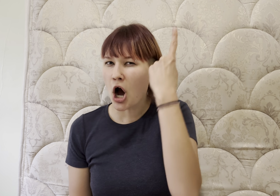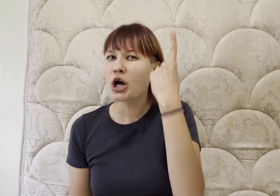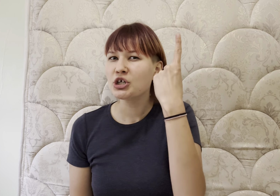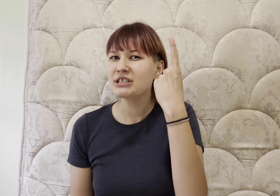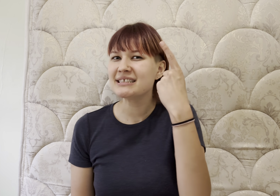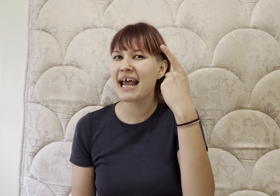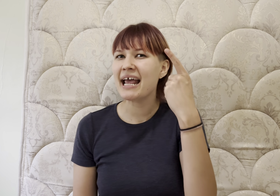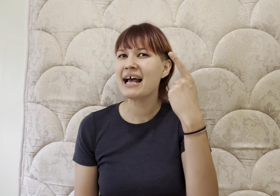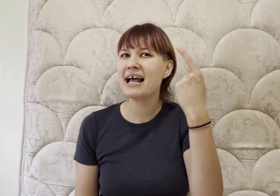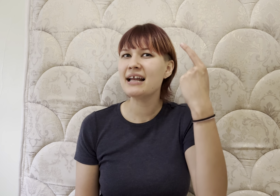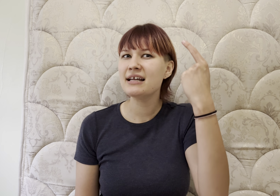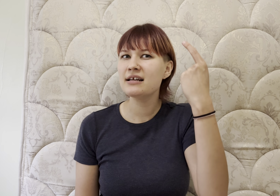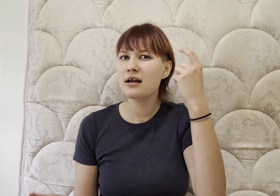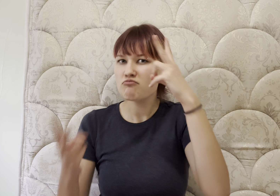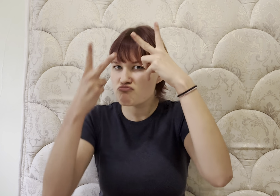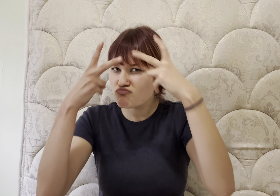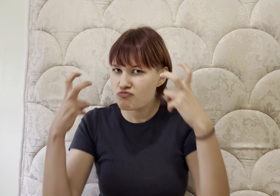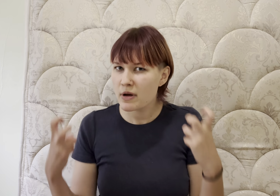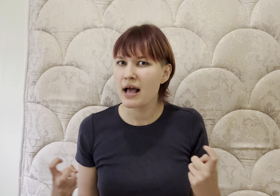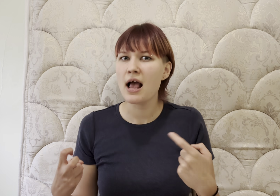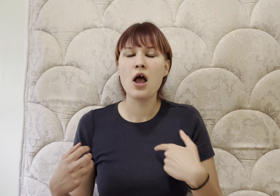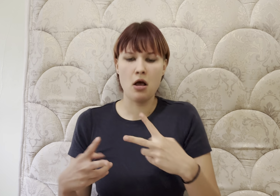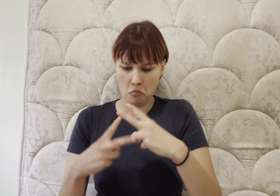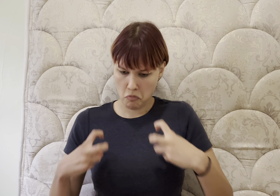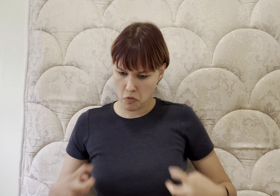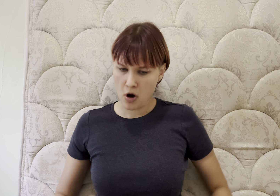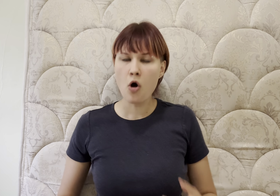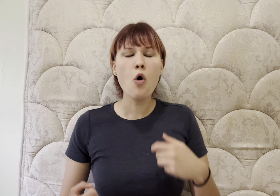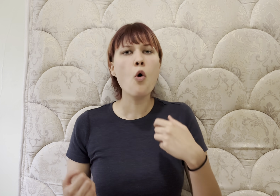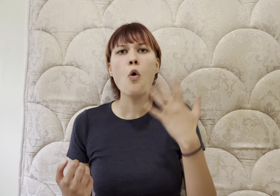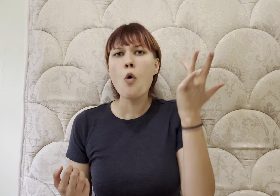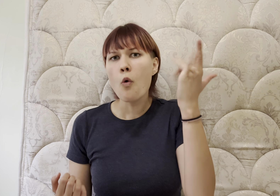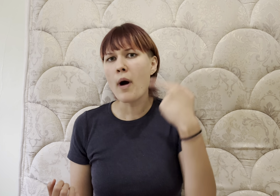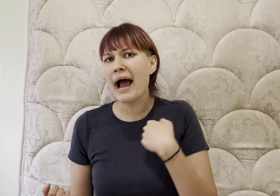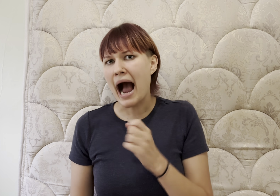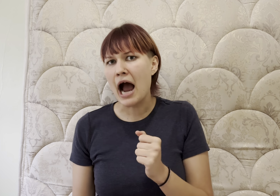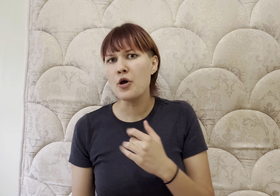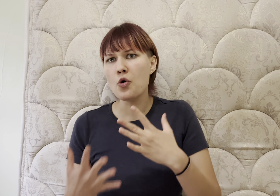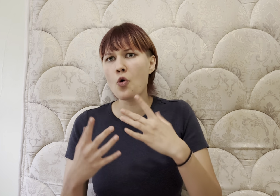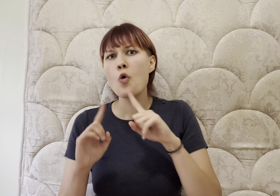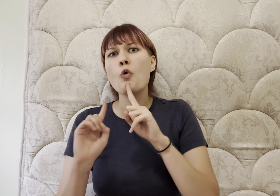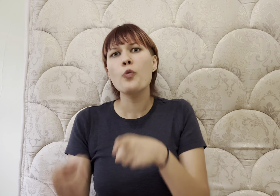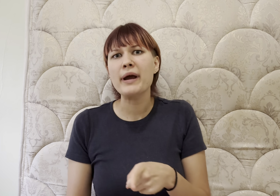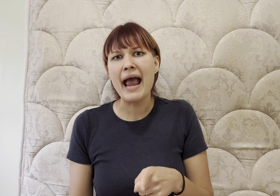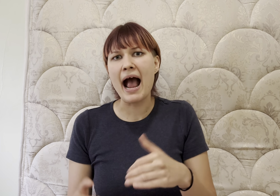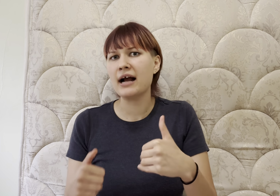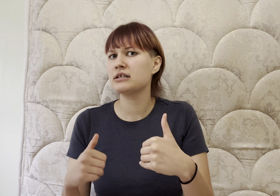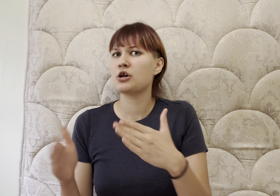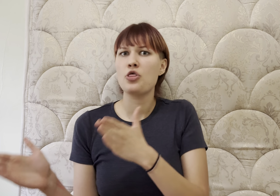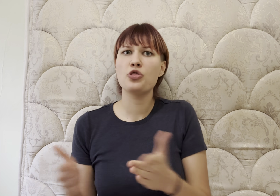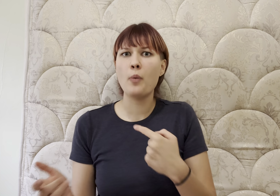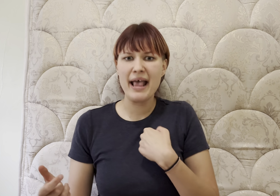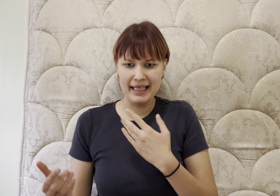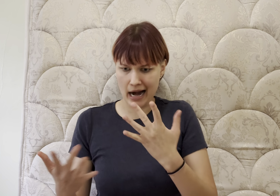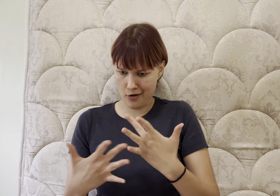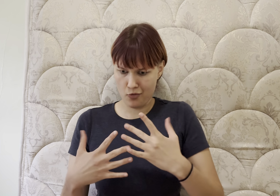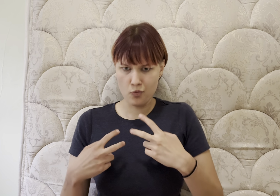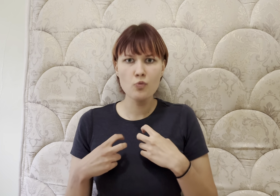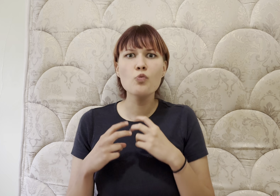do, why you react to things the way that you do, that insight will help you to understand yourself and your situation